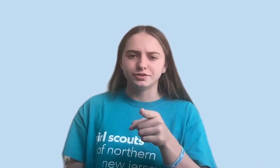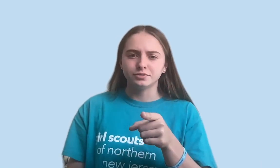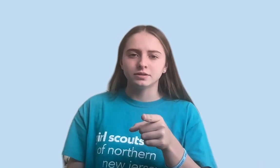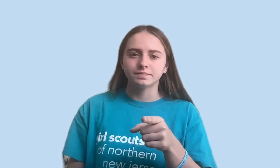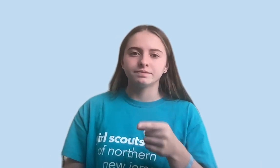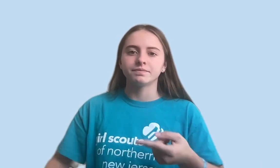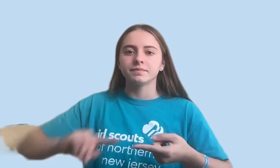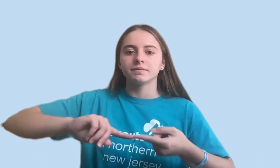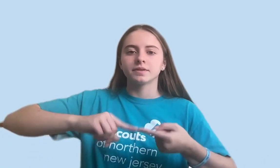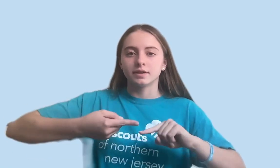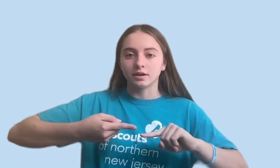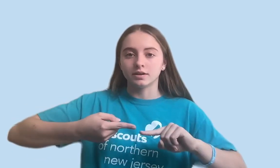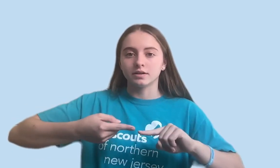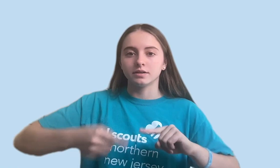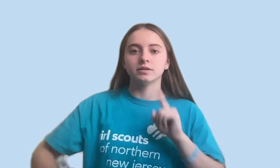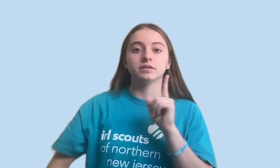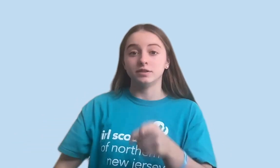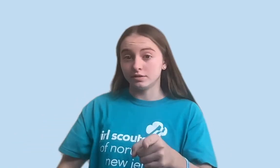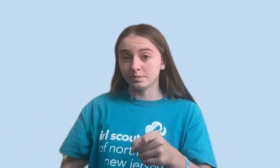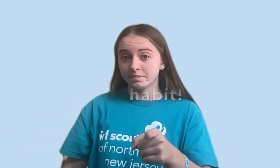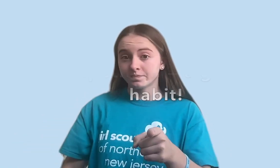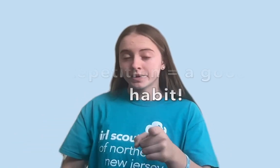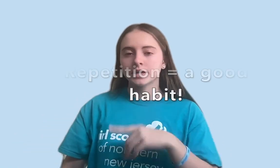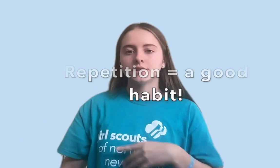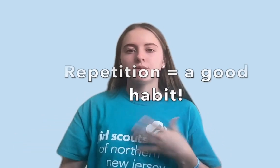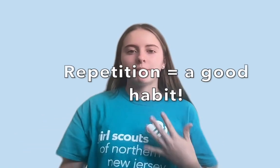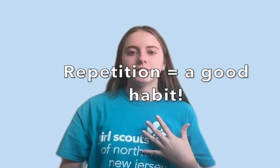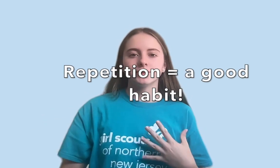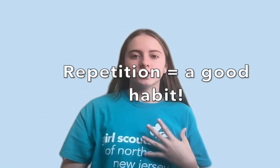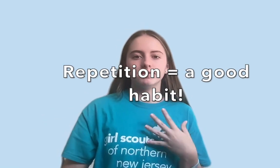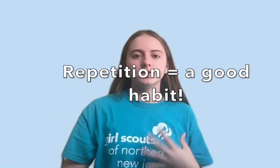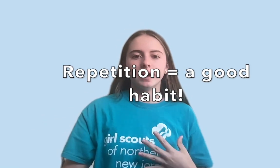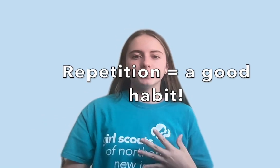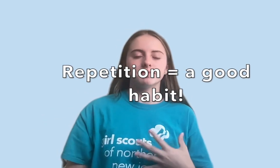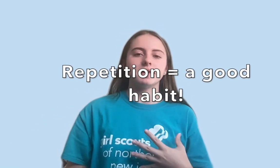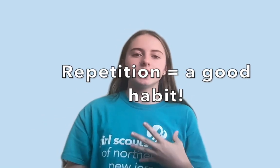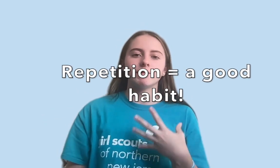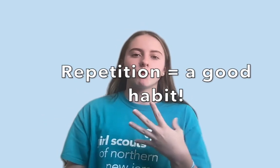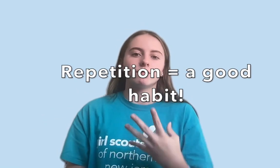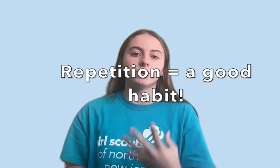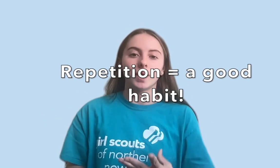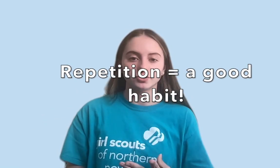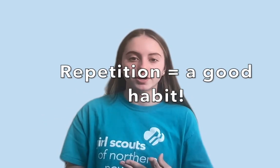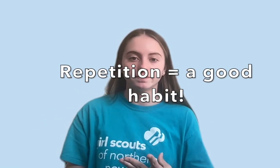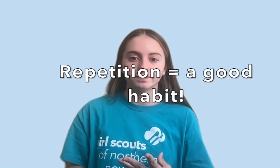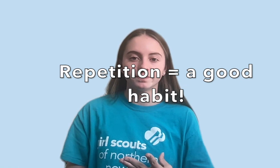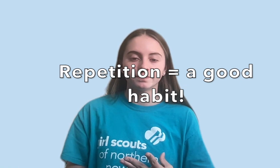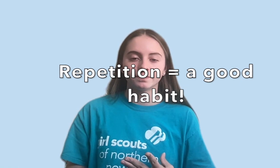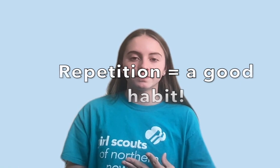you, hurt you. The repetition of you helps to make it more of a question. So